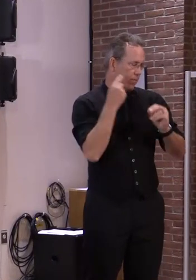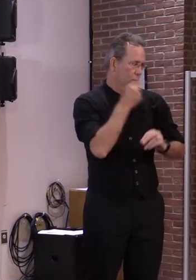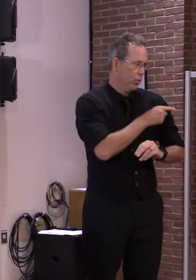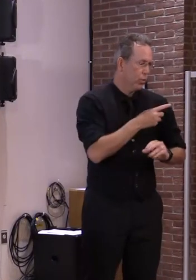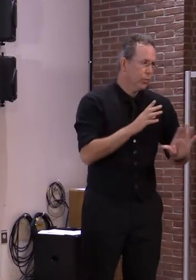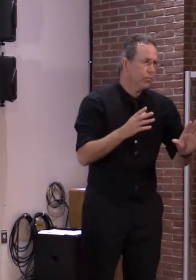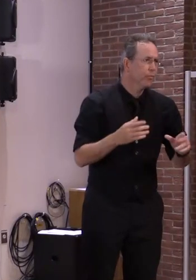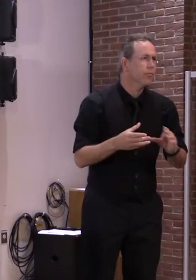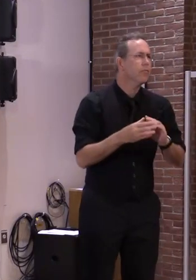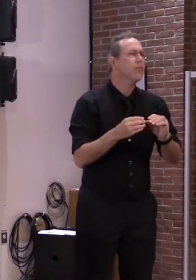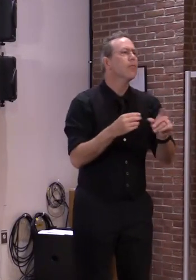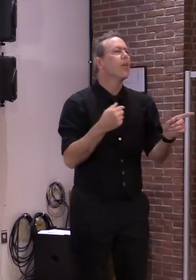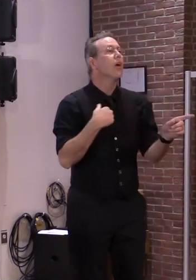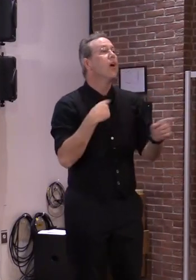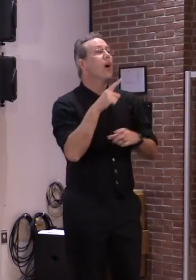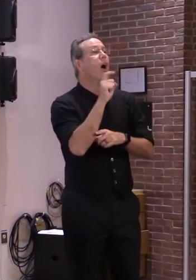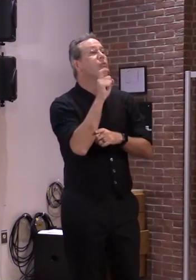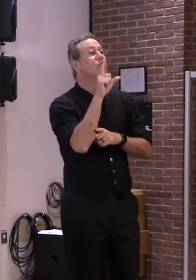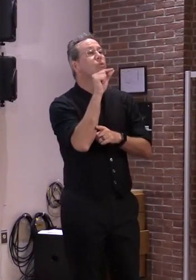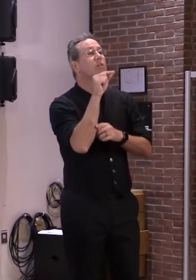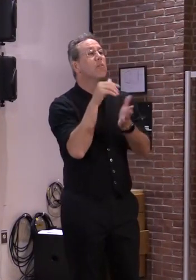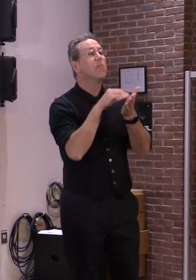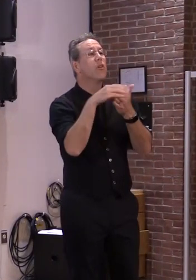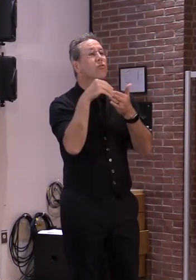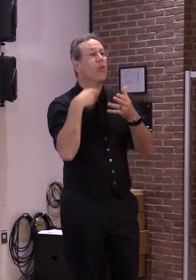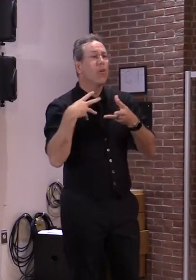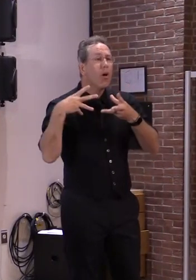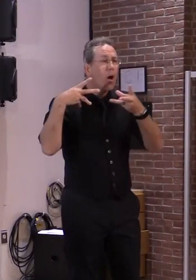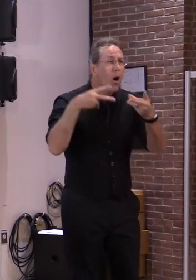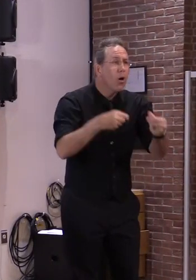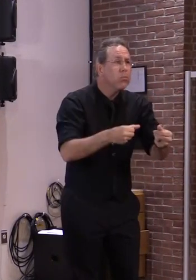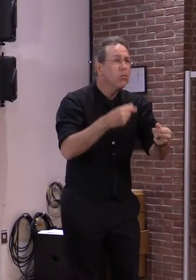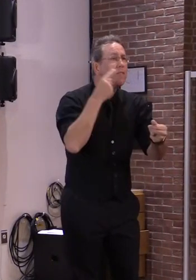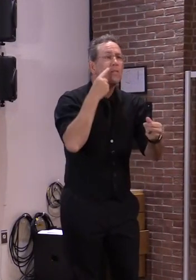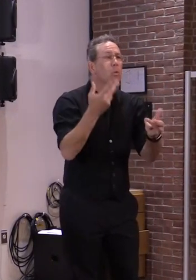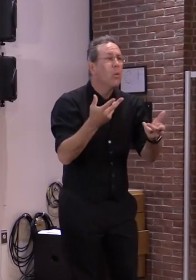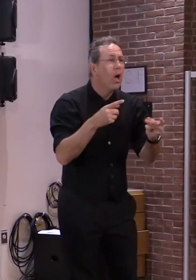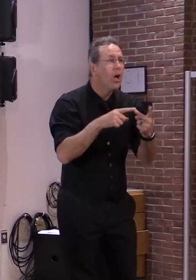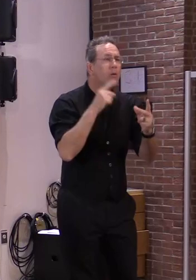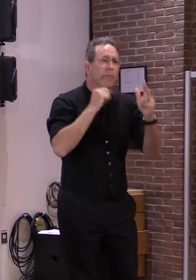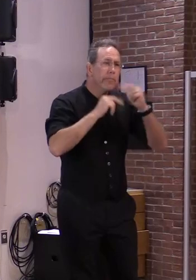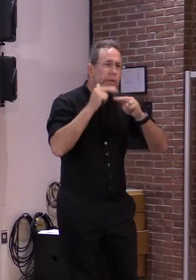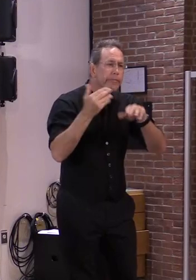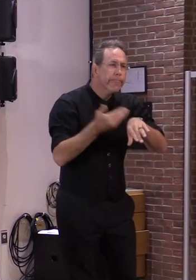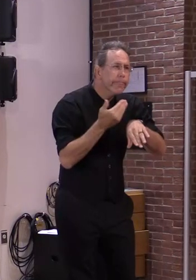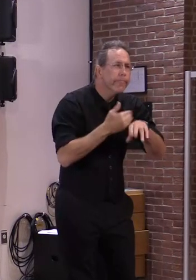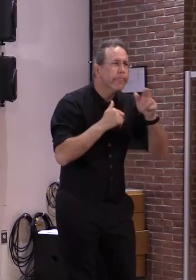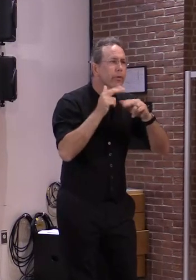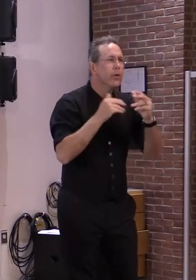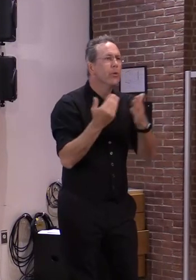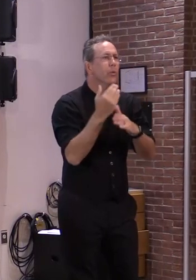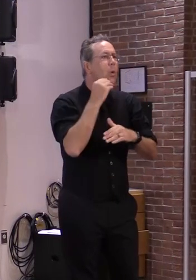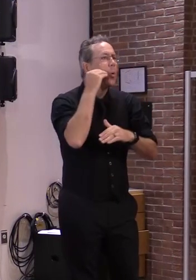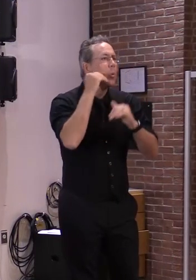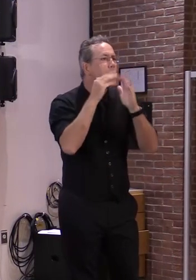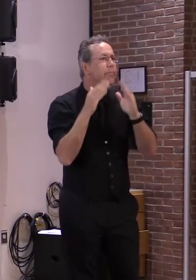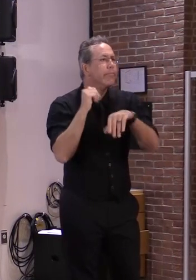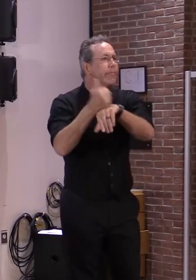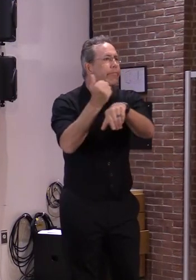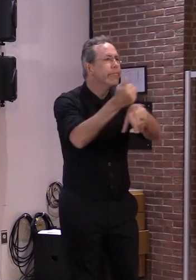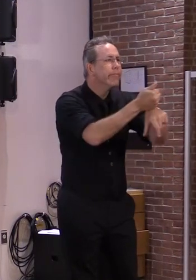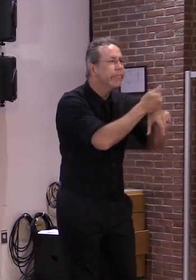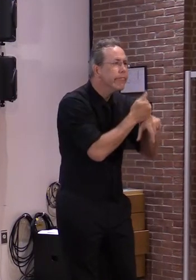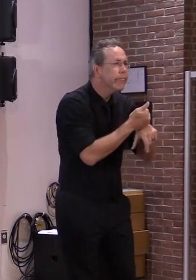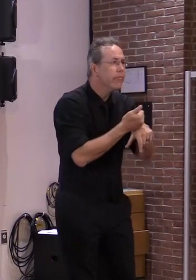We're putting in $120 million of money to build permanent housing. That's the solution here,